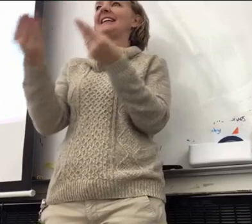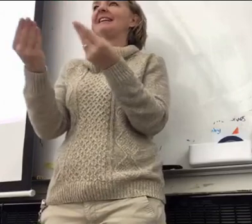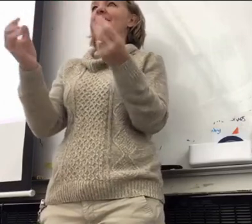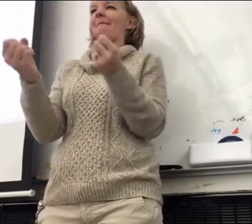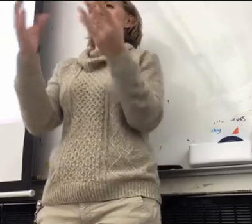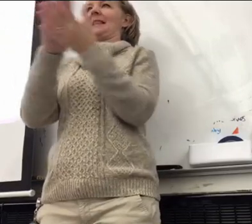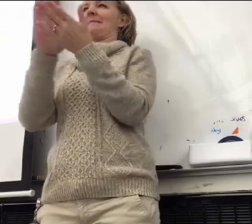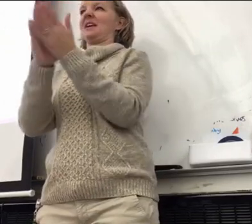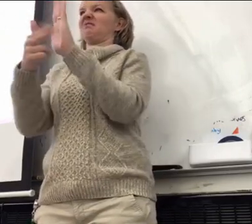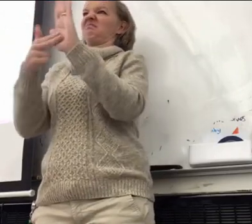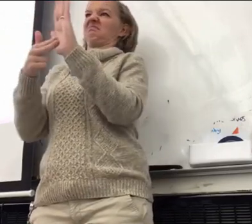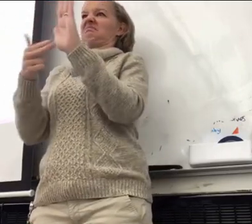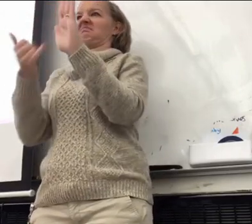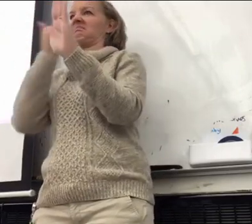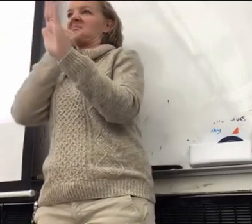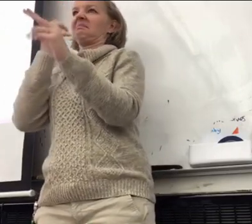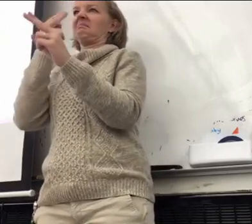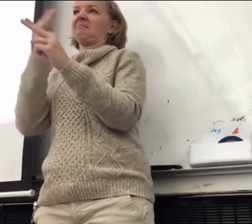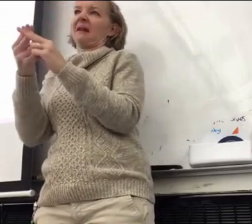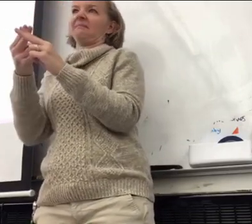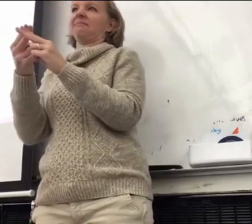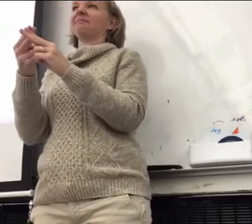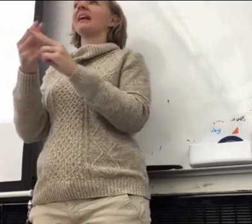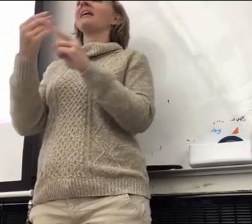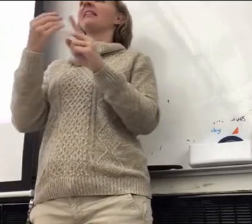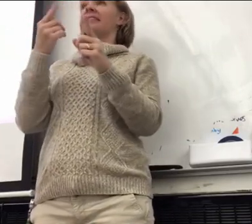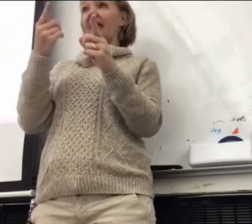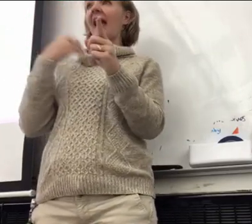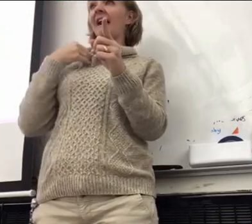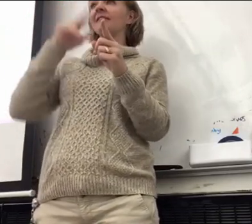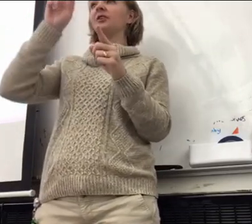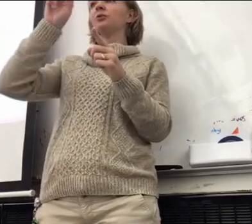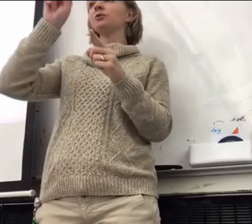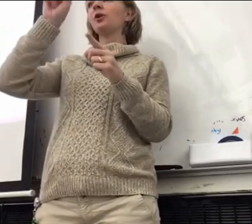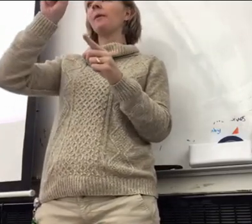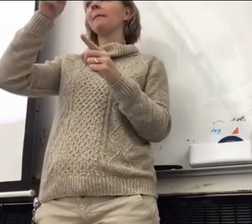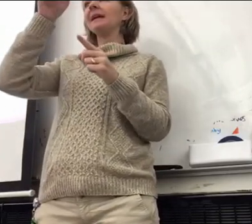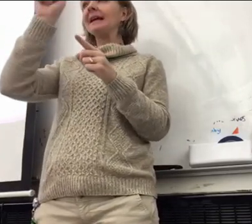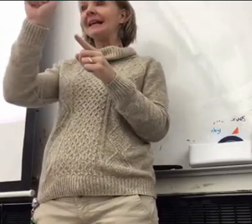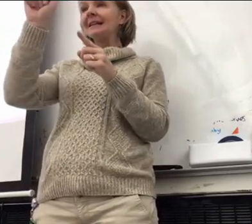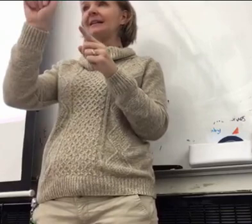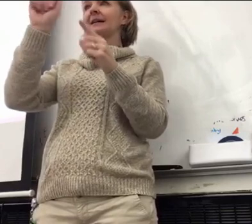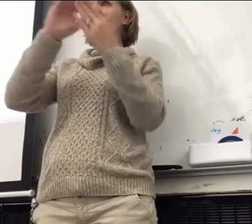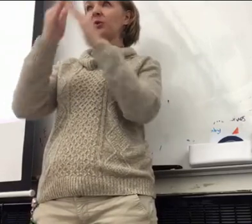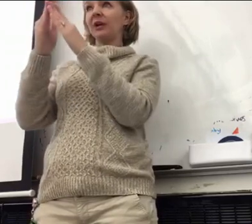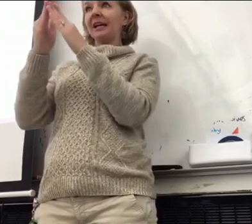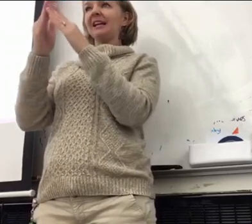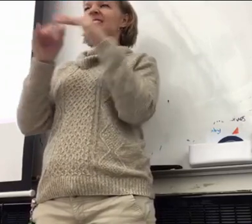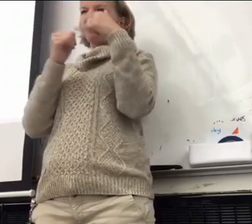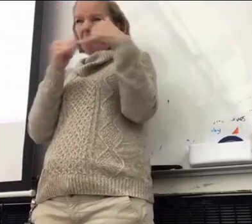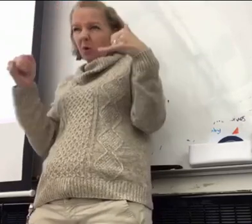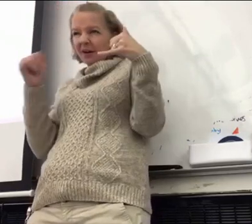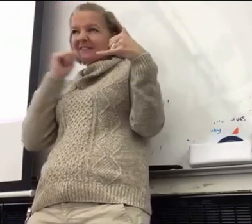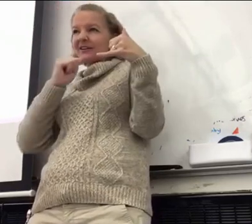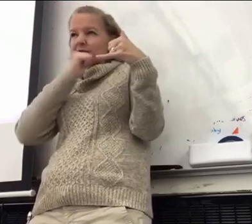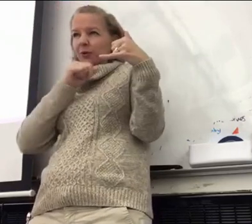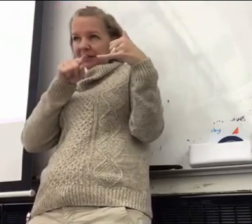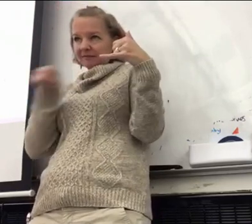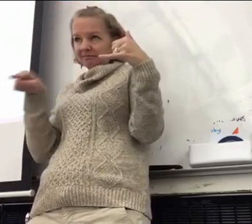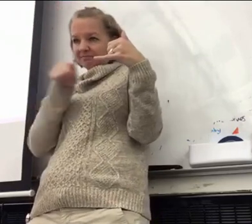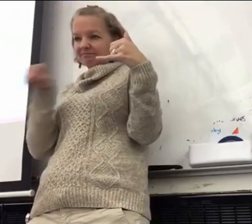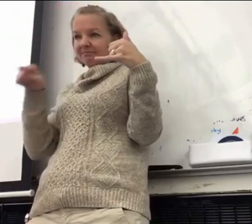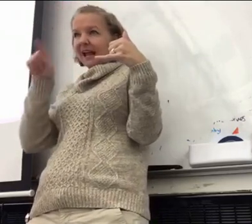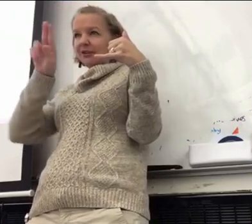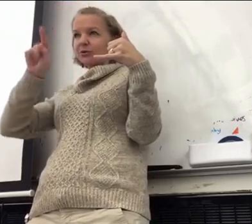bad name. They do actually have a Utopian community. It's down south. It's on the border of Arizona, and this one's real Arizona,